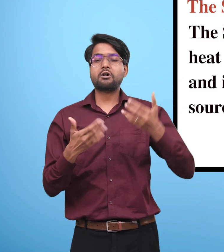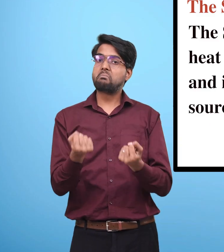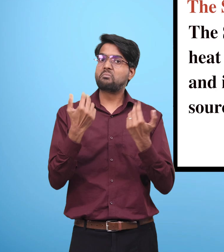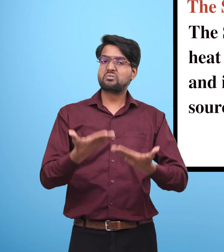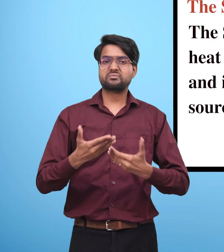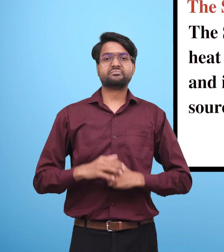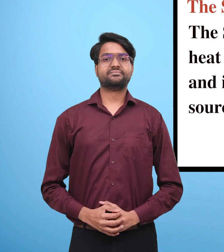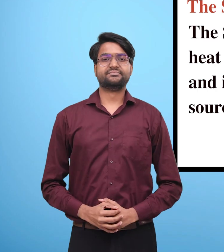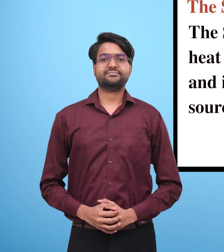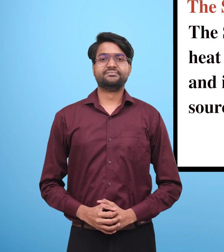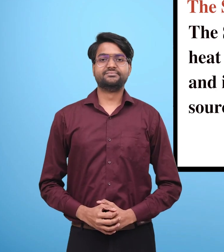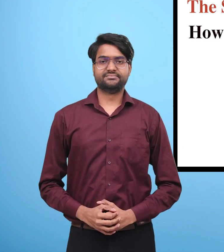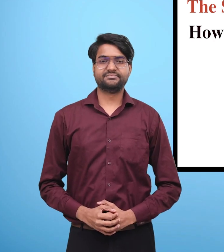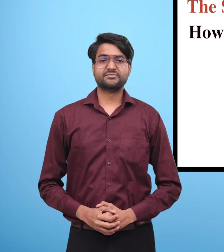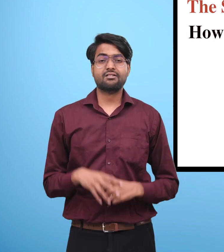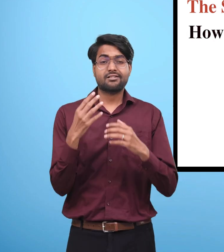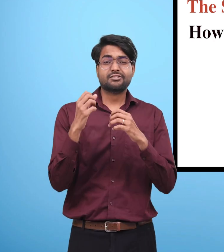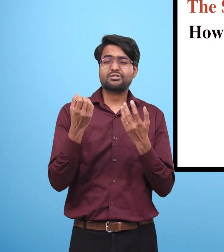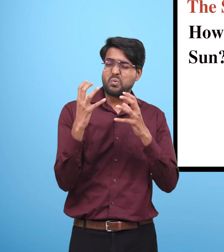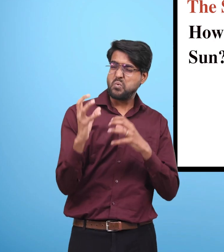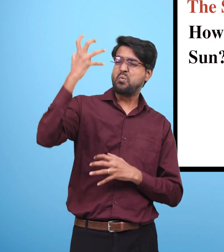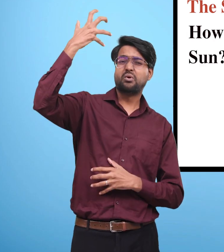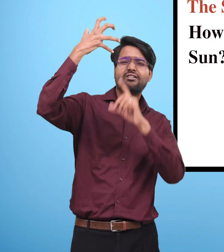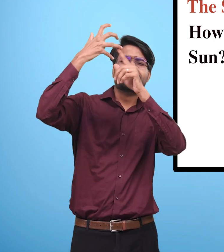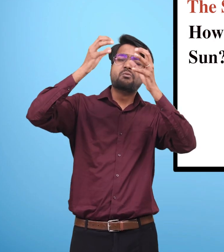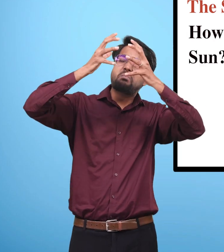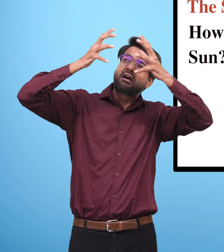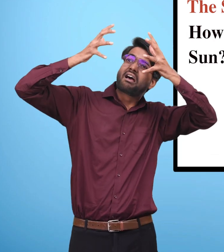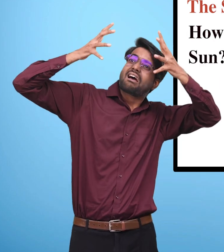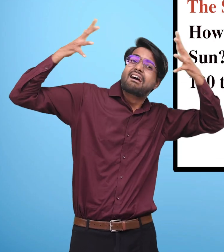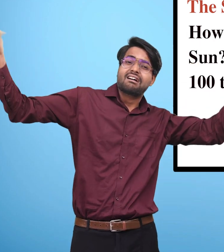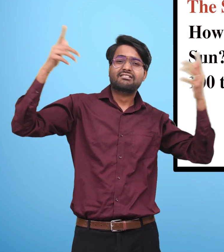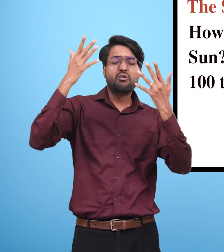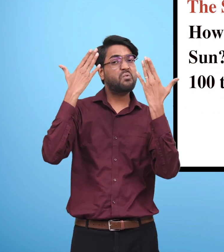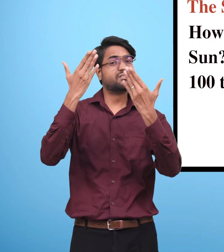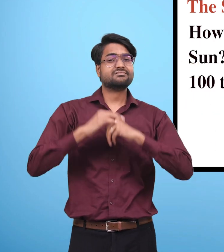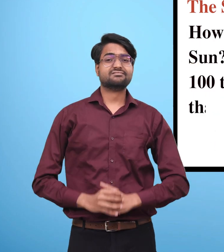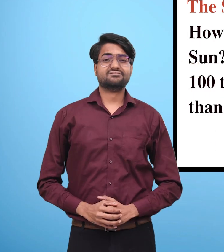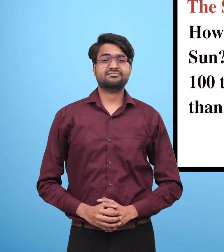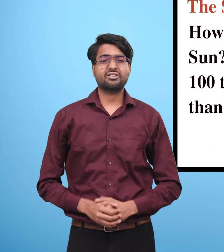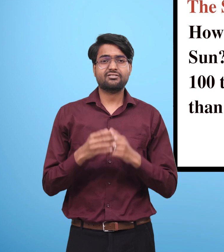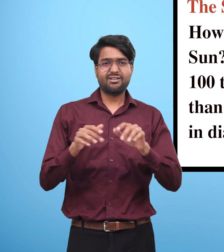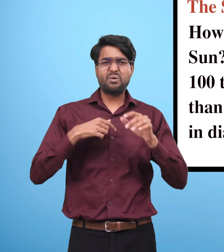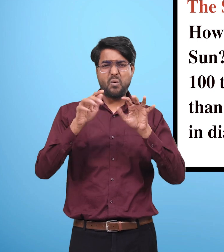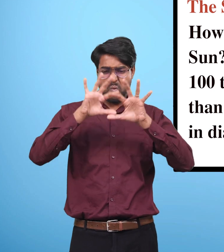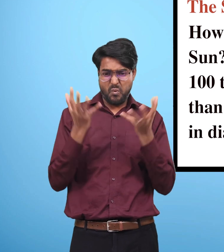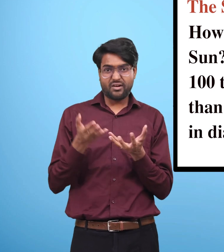Earth. How big is the Sun? It is about 100 times bigger than the Earth in